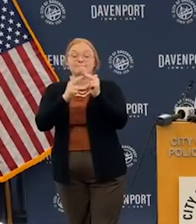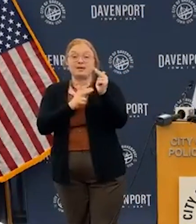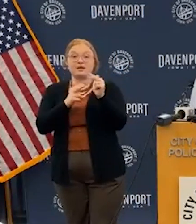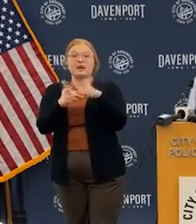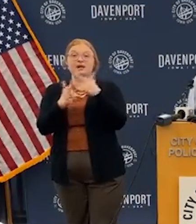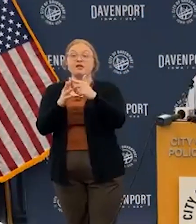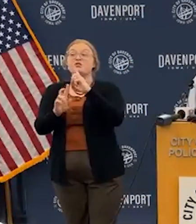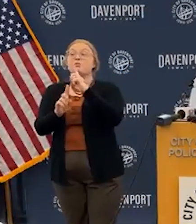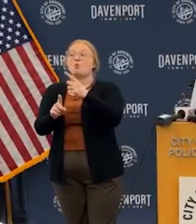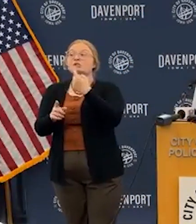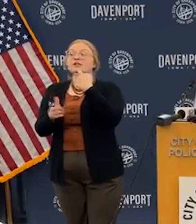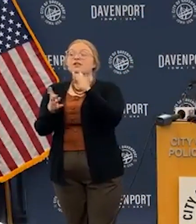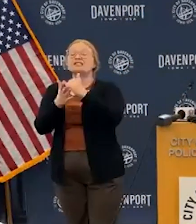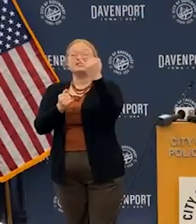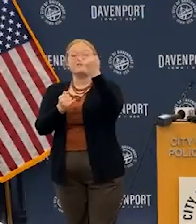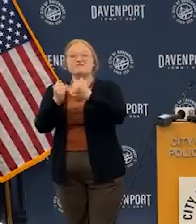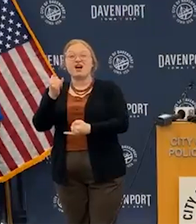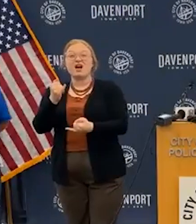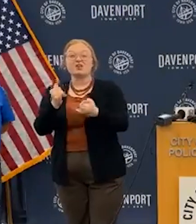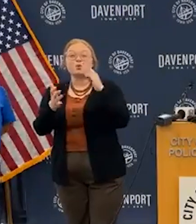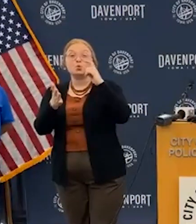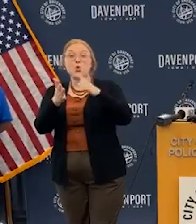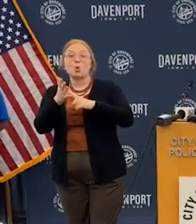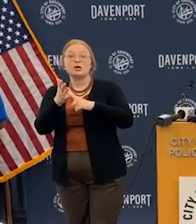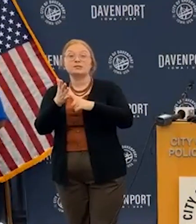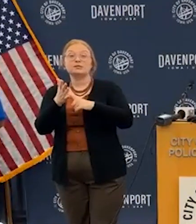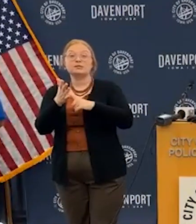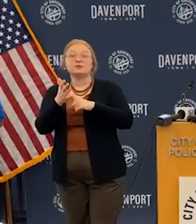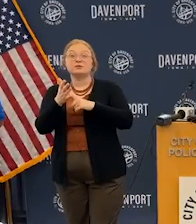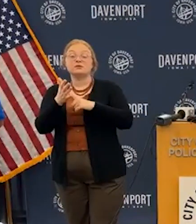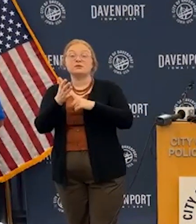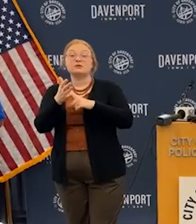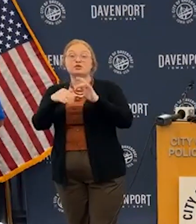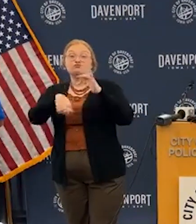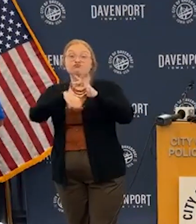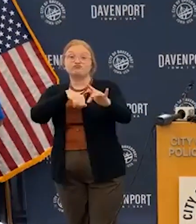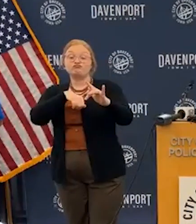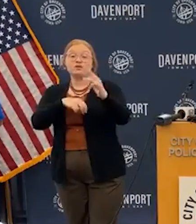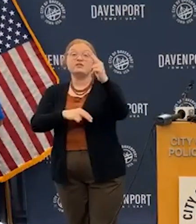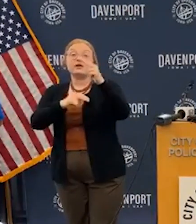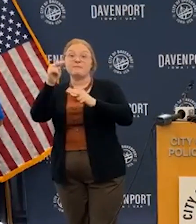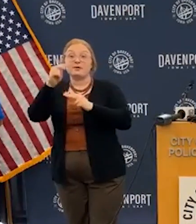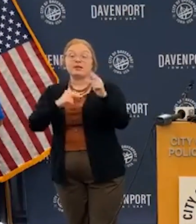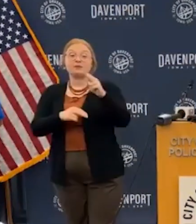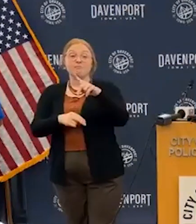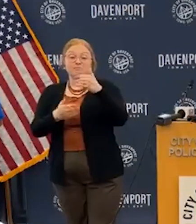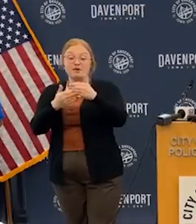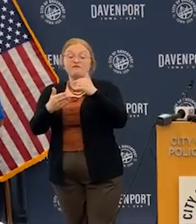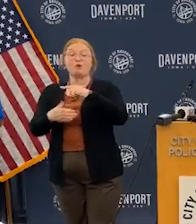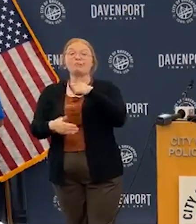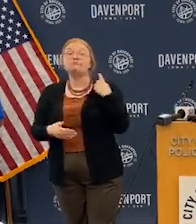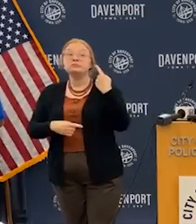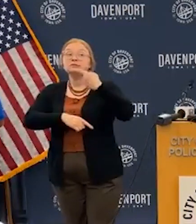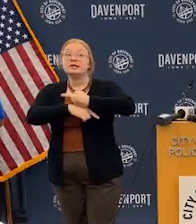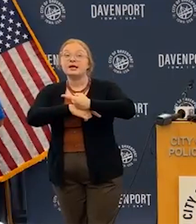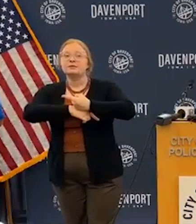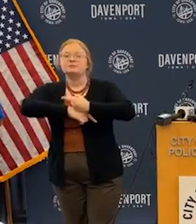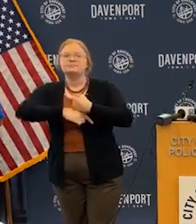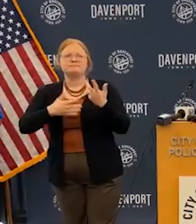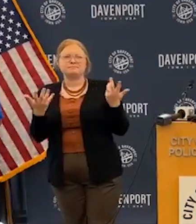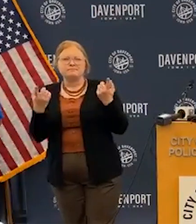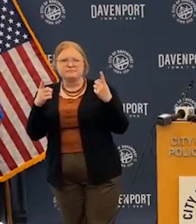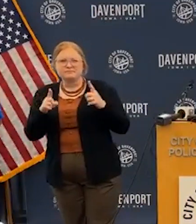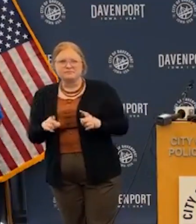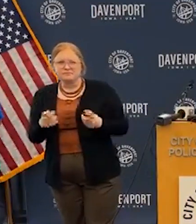building by set date. Are these errors in terms of you didn't list a unit? Because in every single other one, there is a unit listed. Or are these official letters